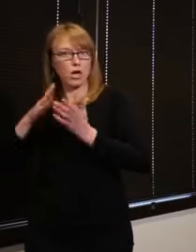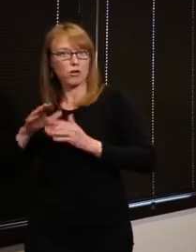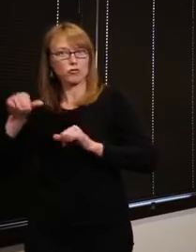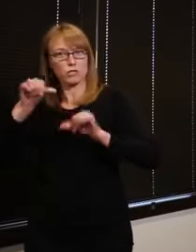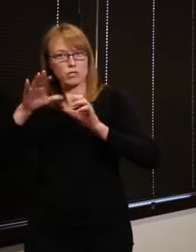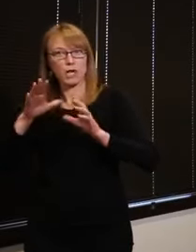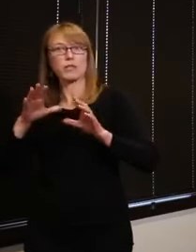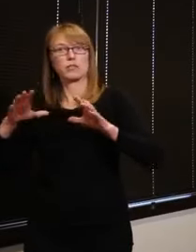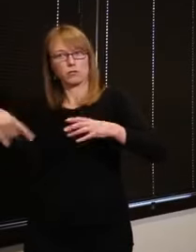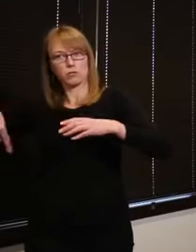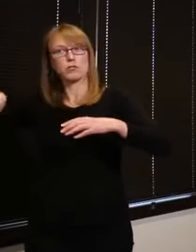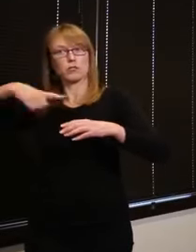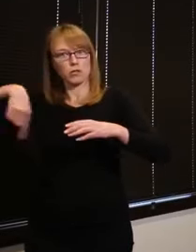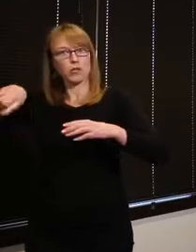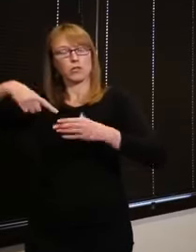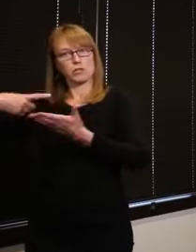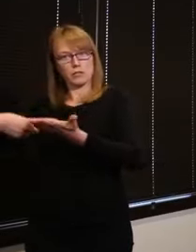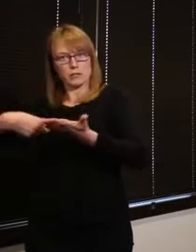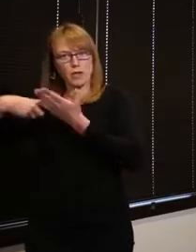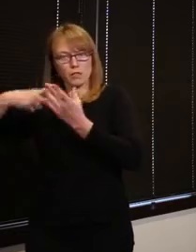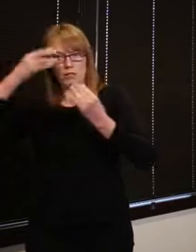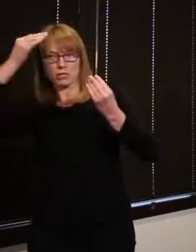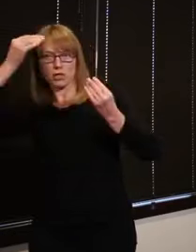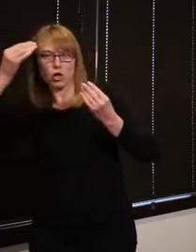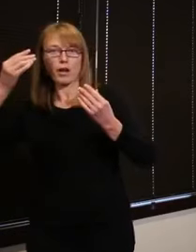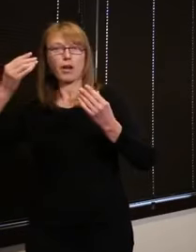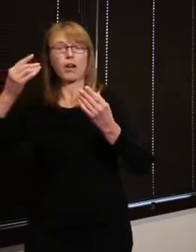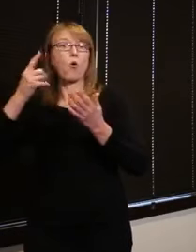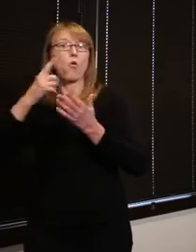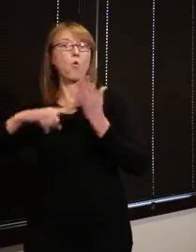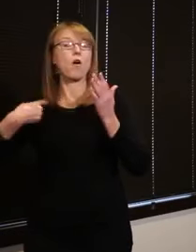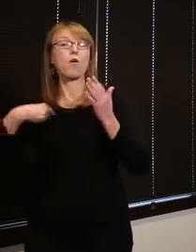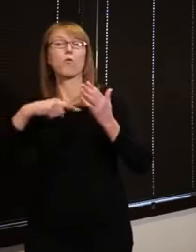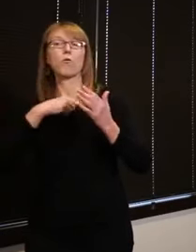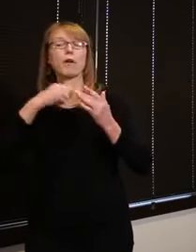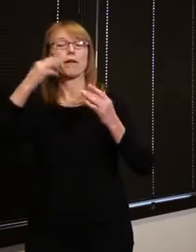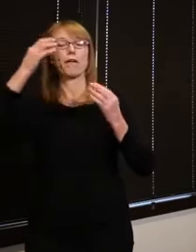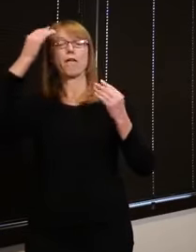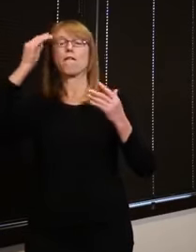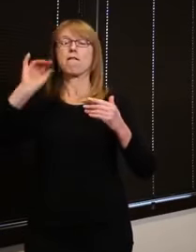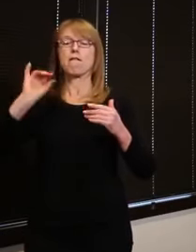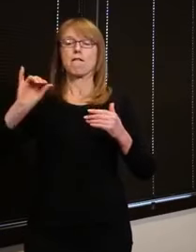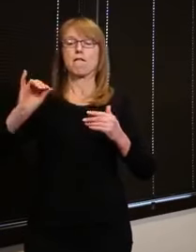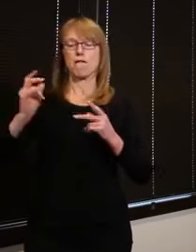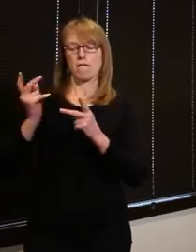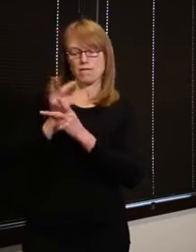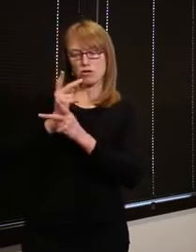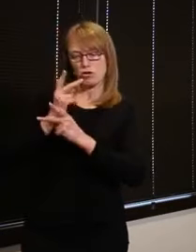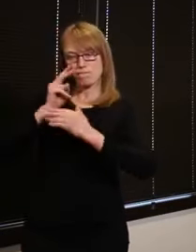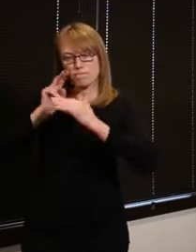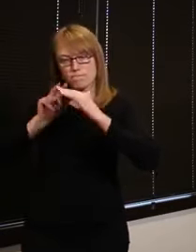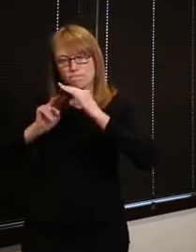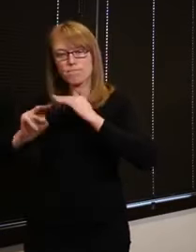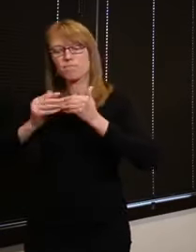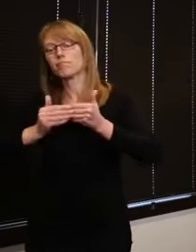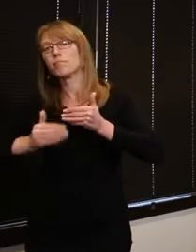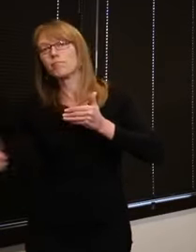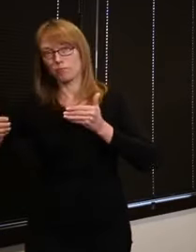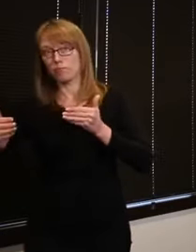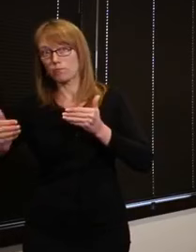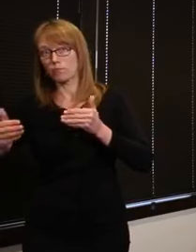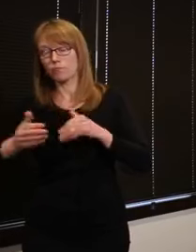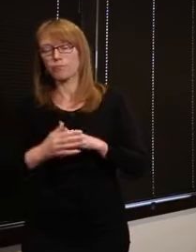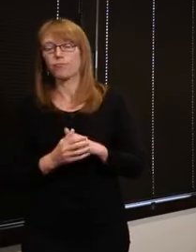going to happen going into the future. But first I want to underscore that we're still on the steep part of the